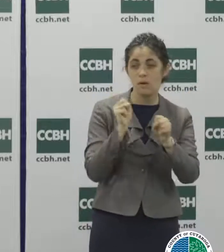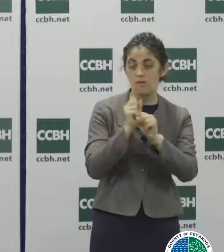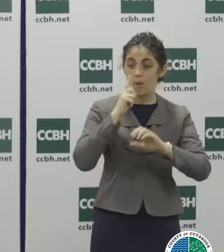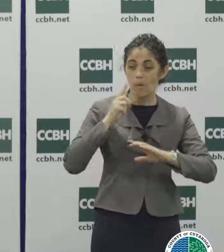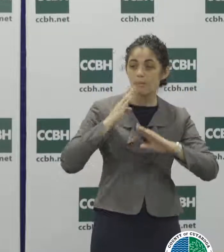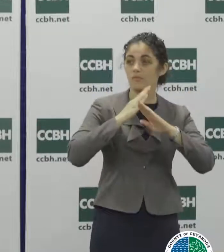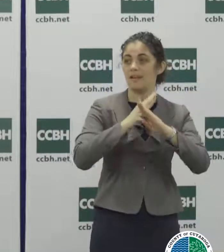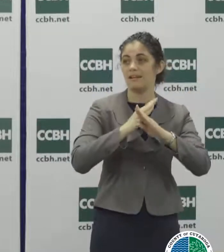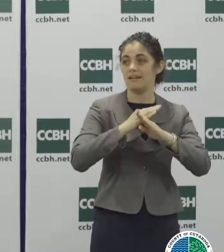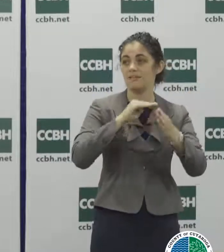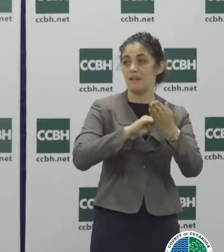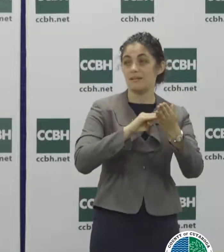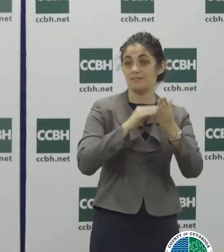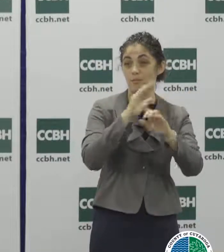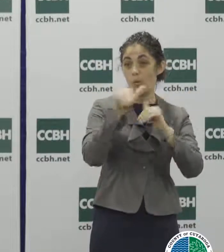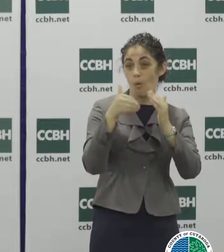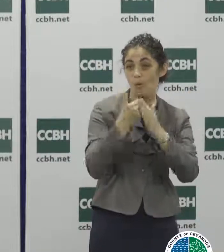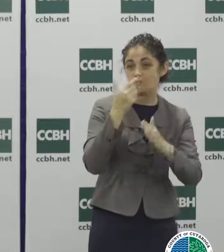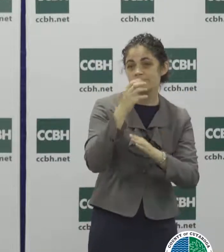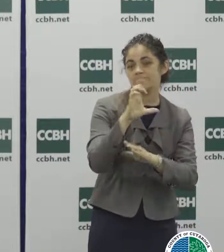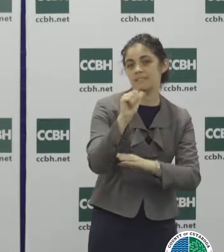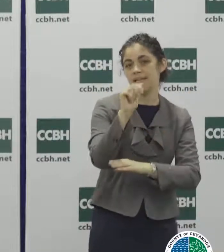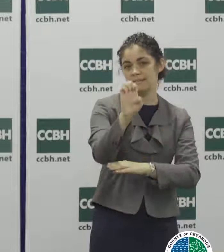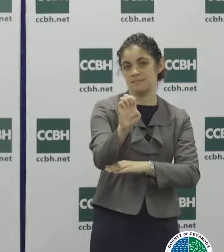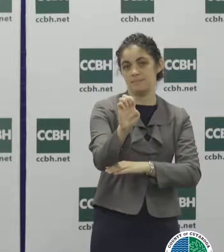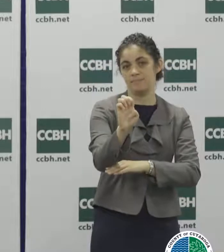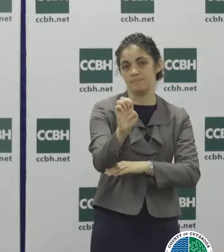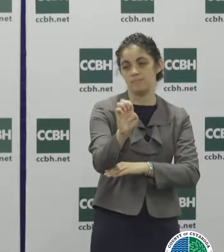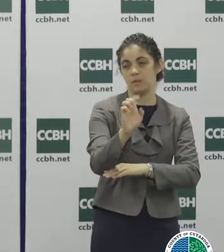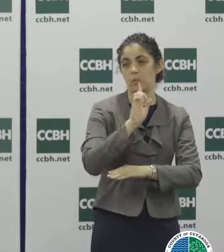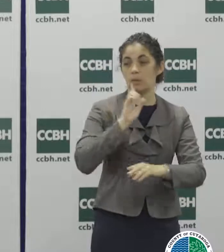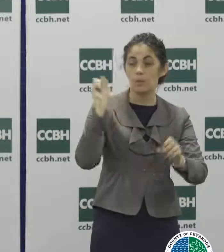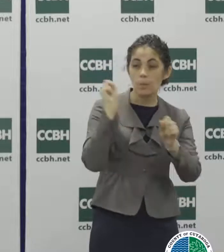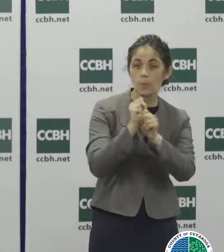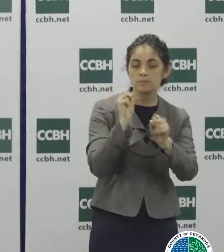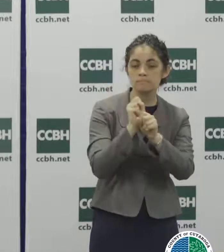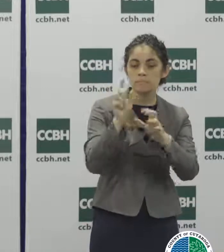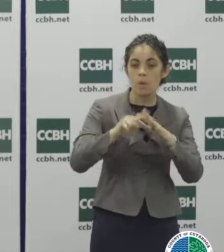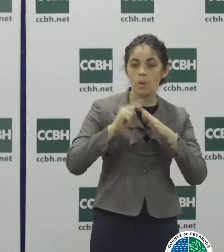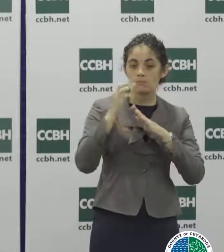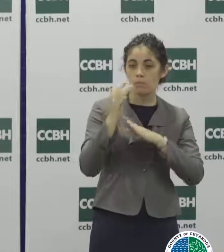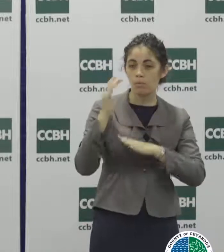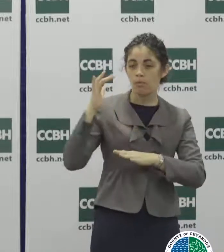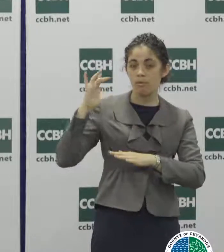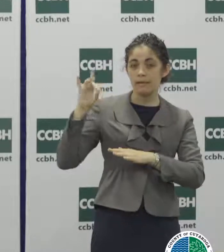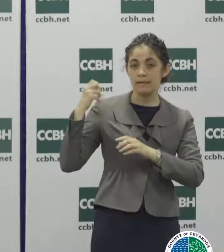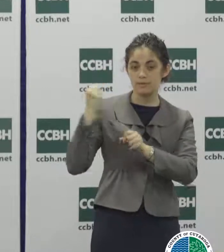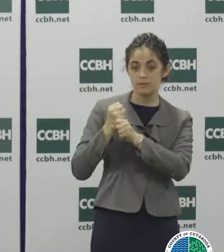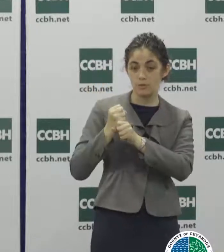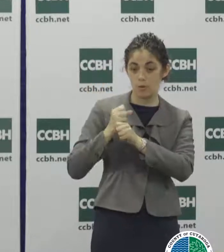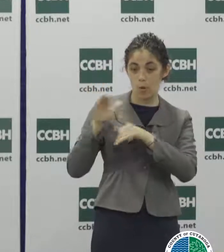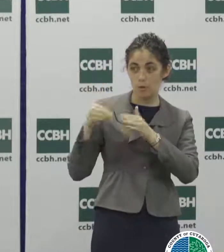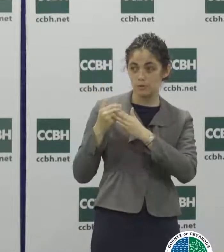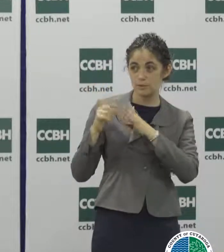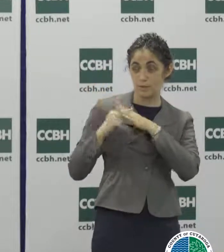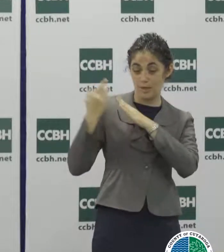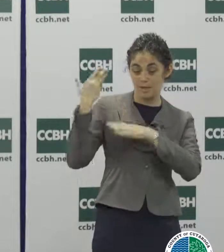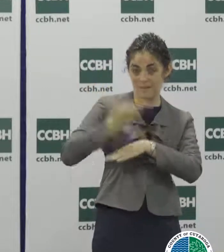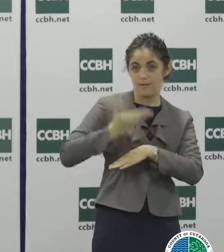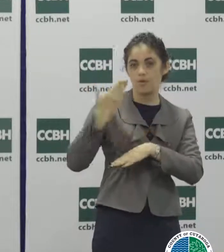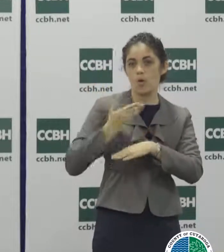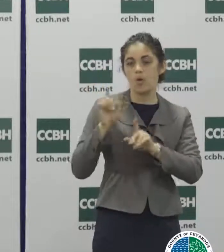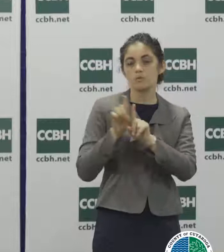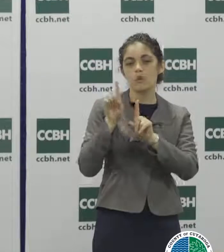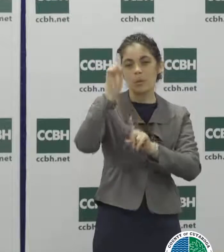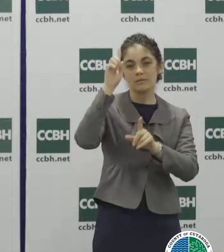preventive medicine folks from Case, was work that began 8 years ago because of what Dean Davis did and her